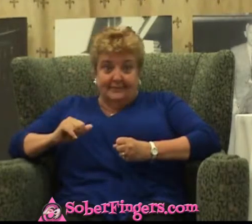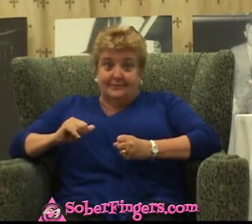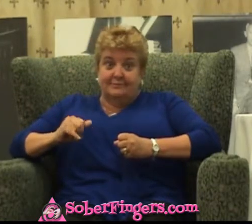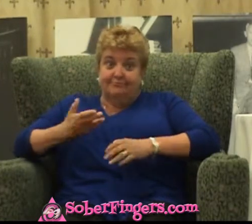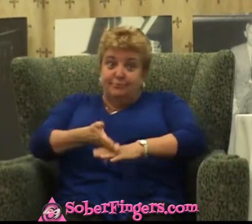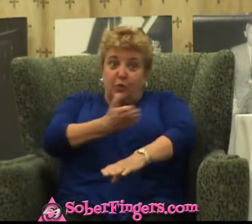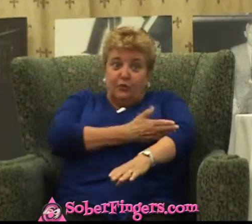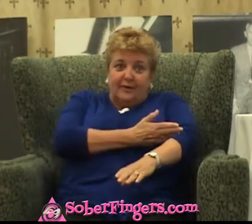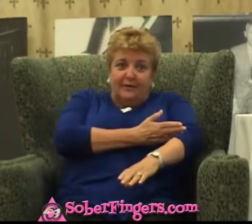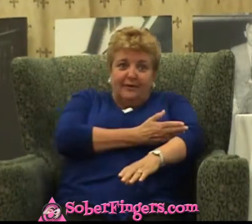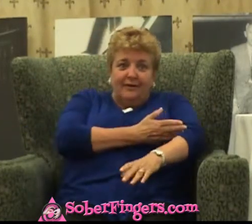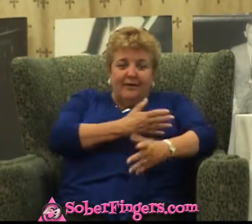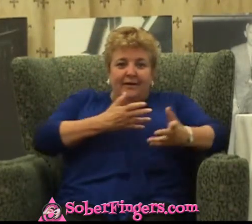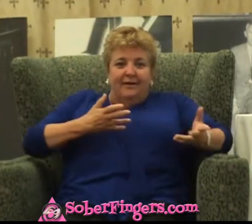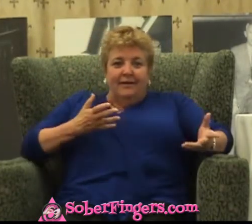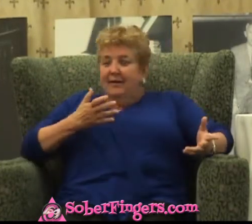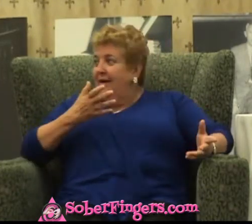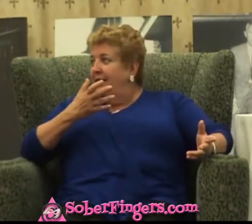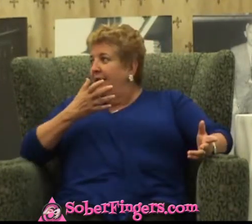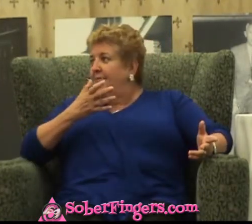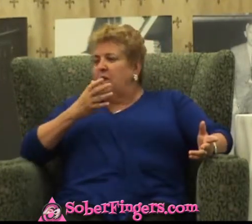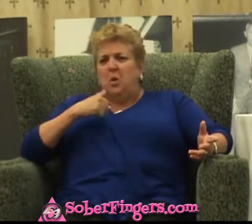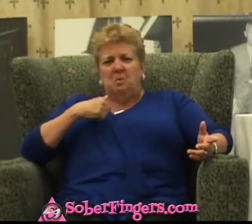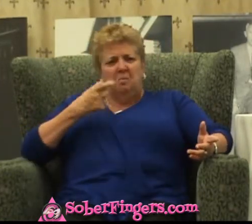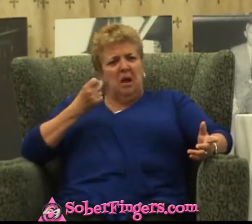red cars, you know, and I understand that.